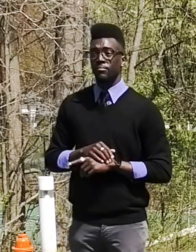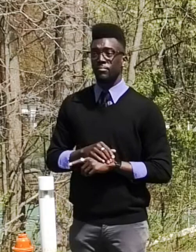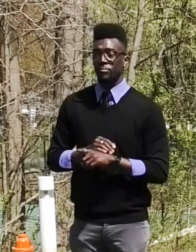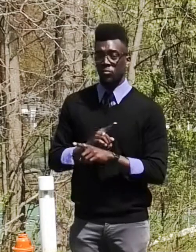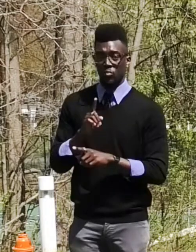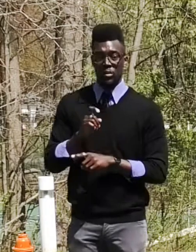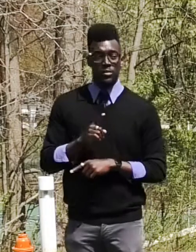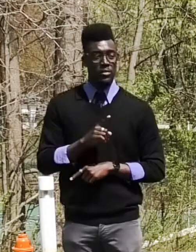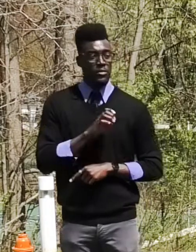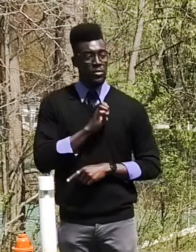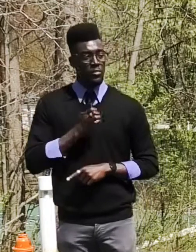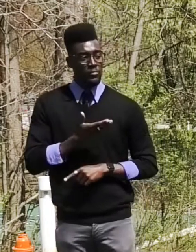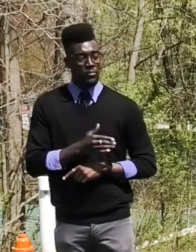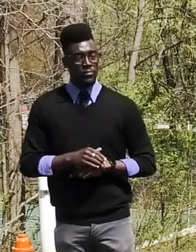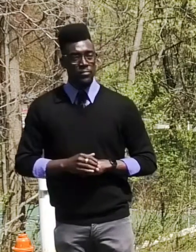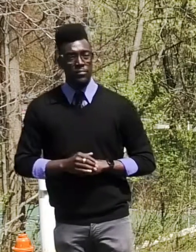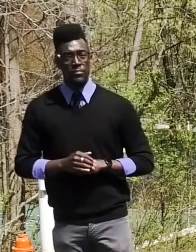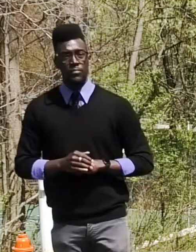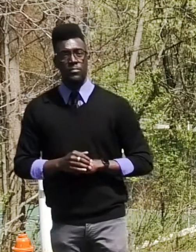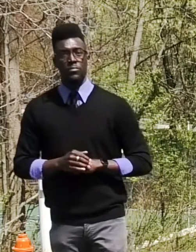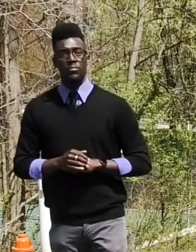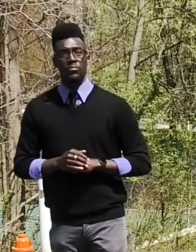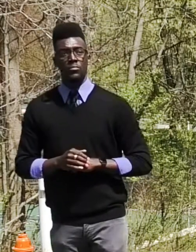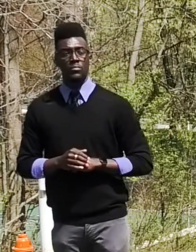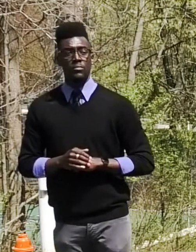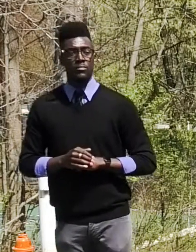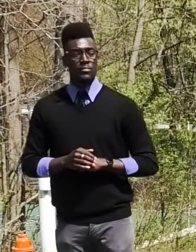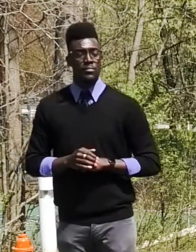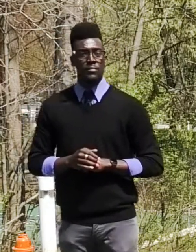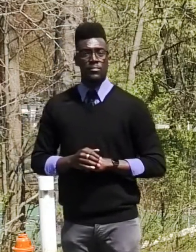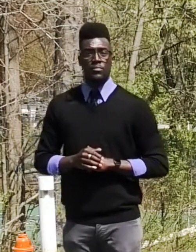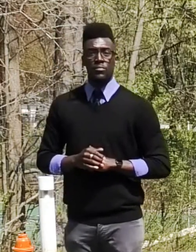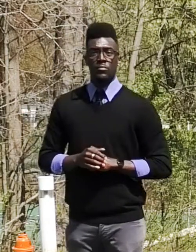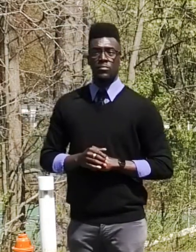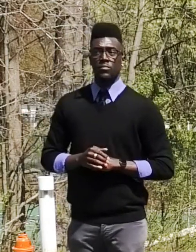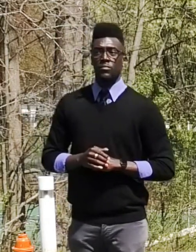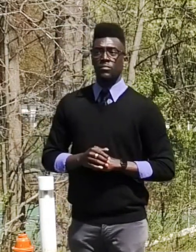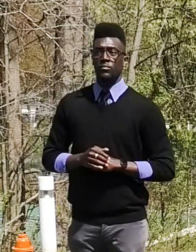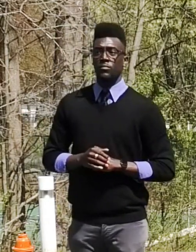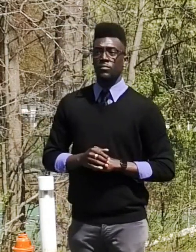Executive? And Thank you. I'll repeat the question.